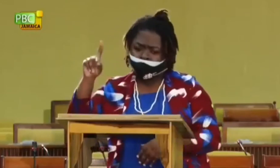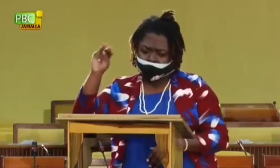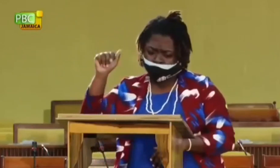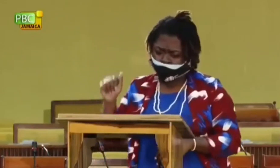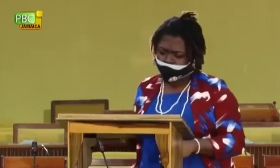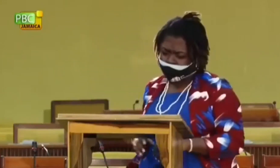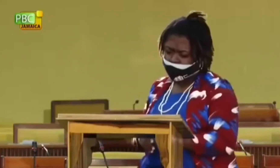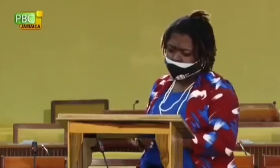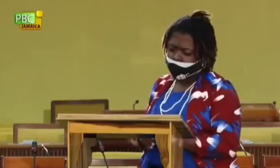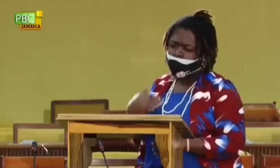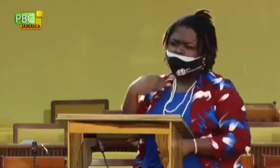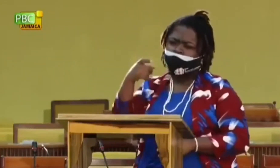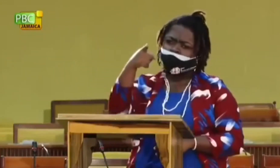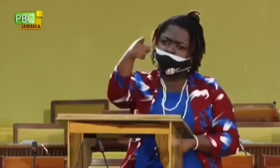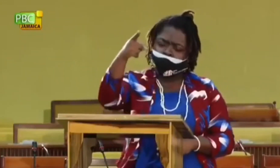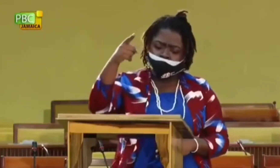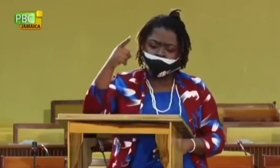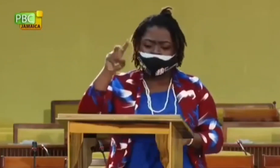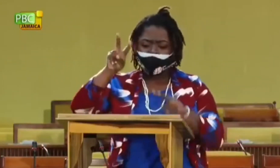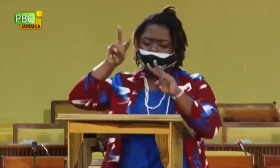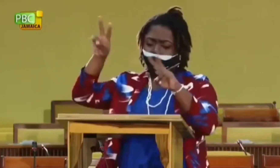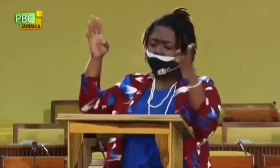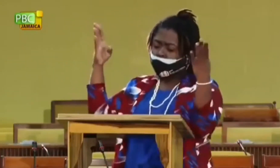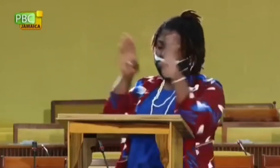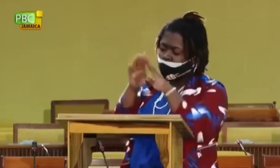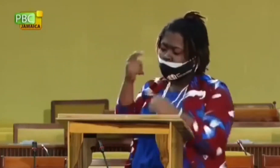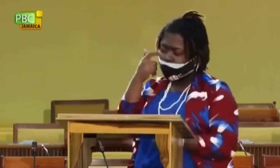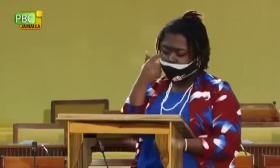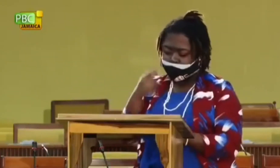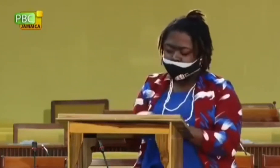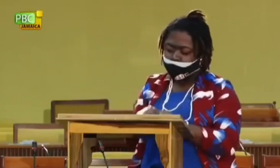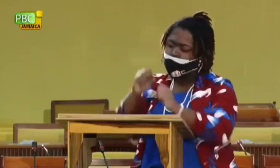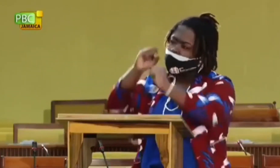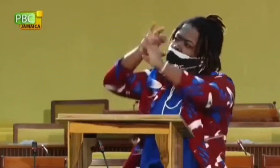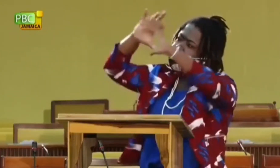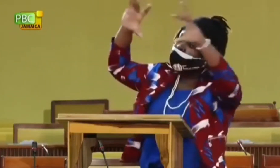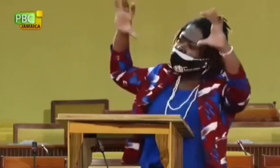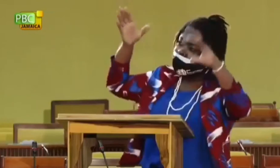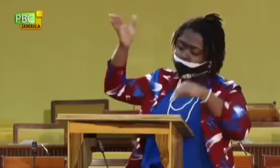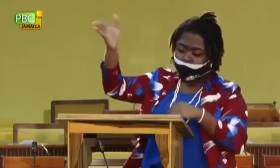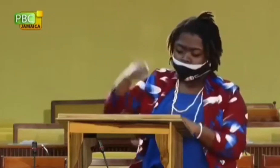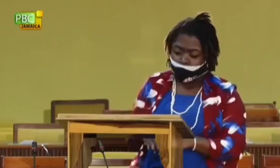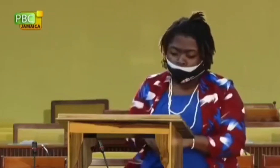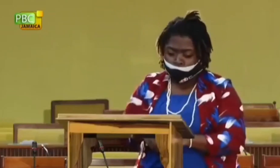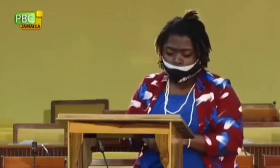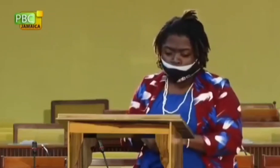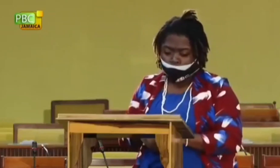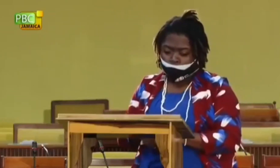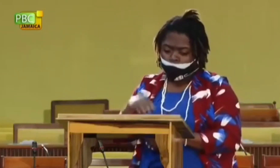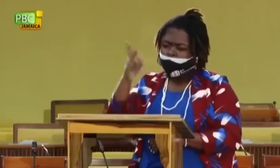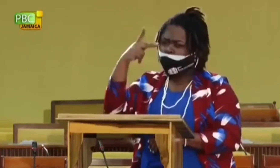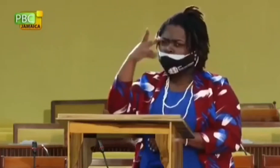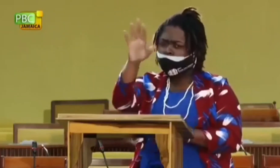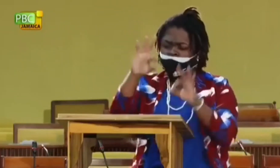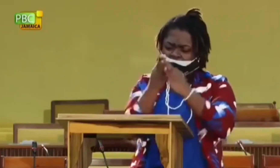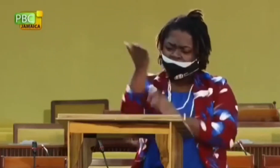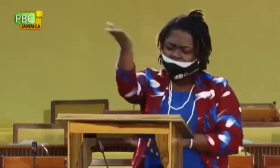Madam Speaker, I want you to close your eyes and imagine yourself at